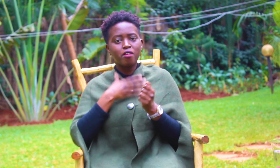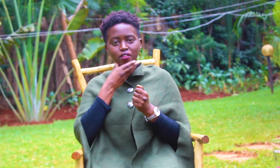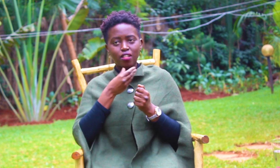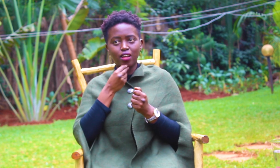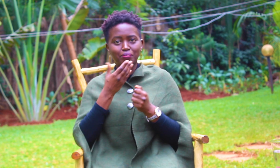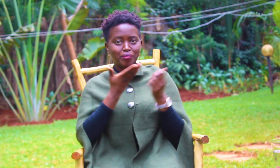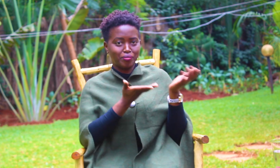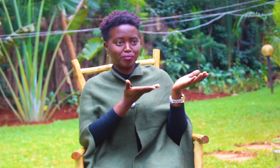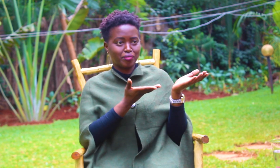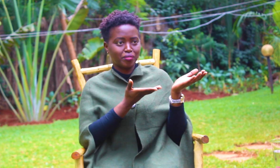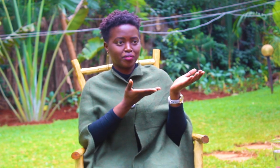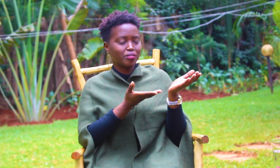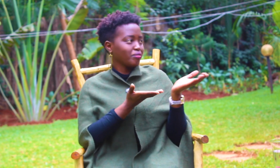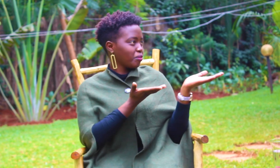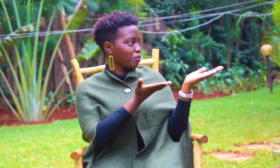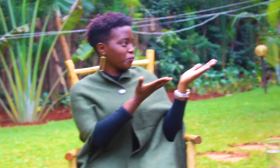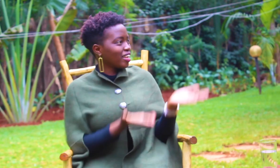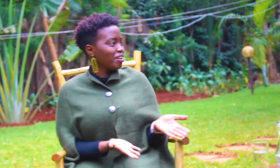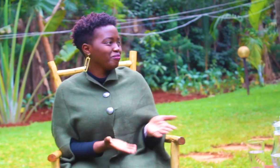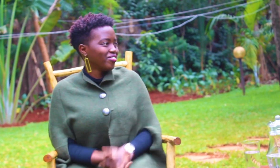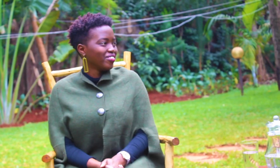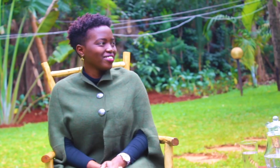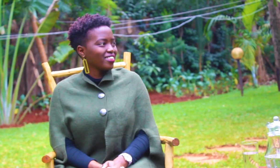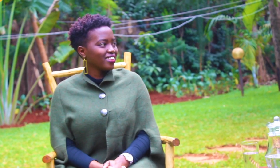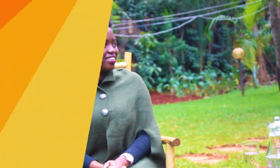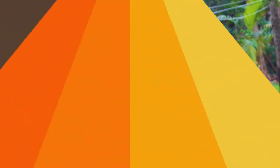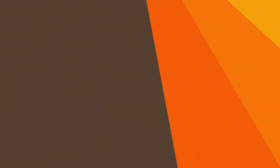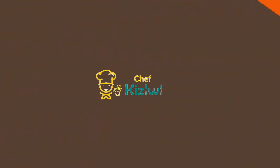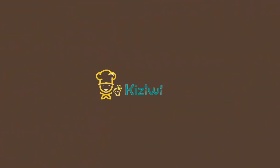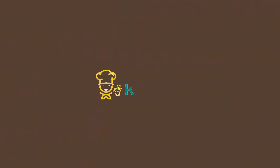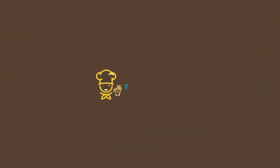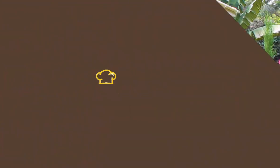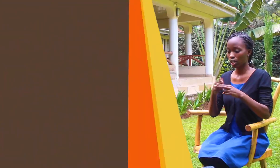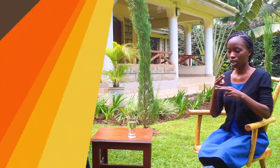Today we are going to have an interview with my father. Welcome. My name is Amenya Nyakundi.